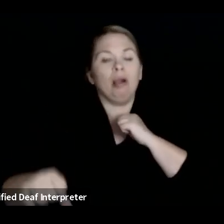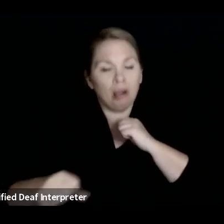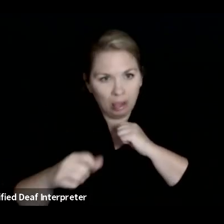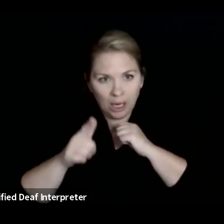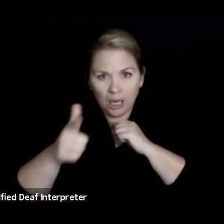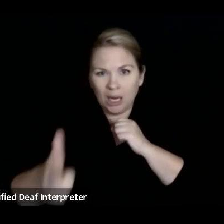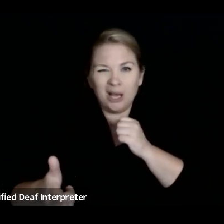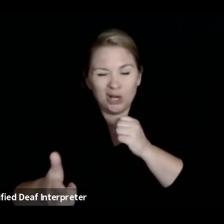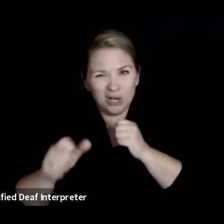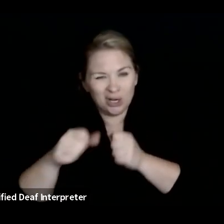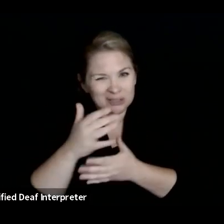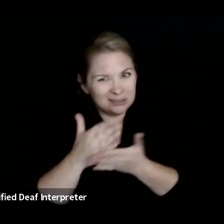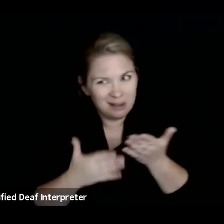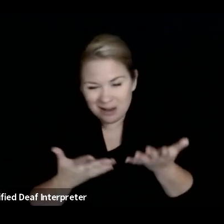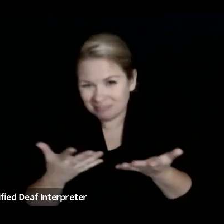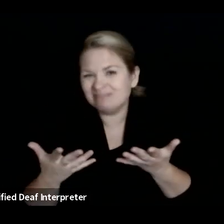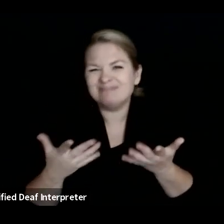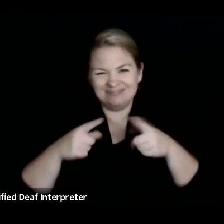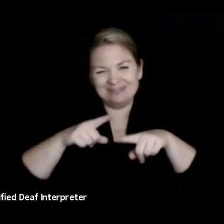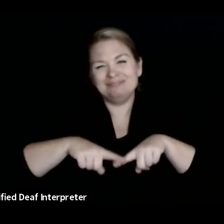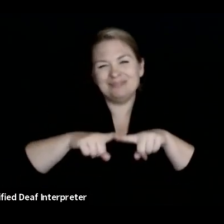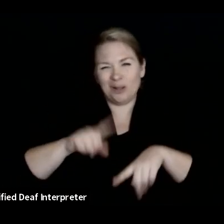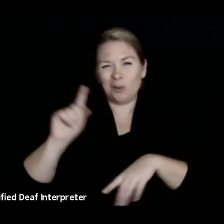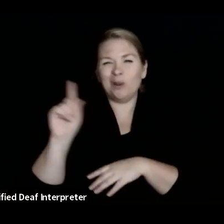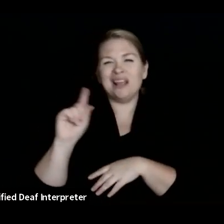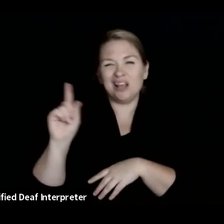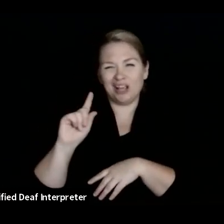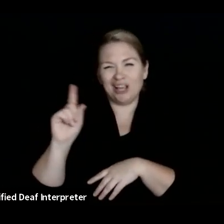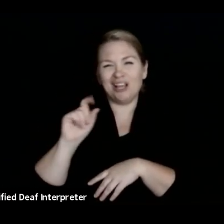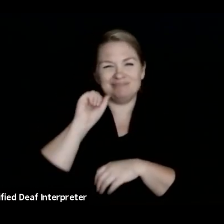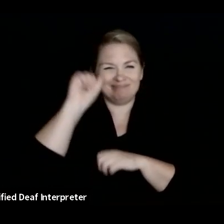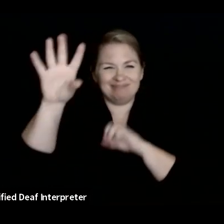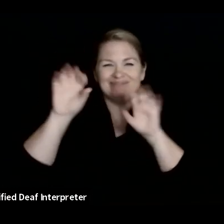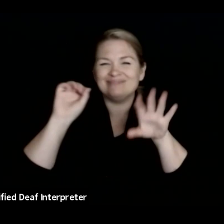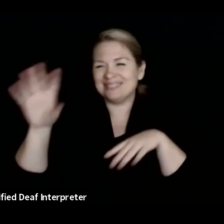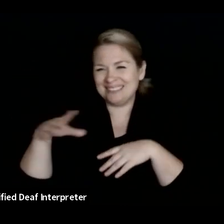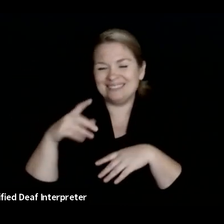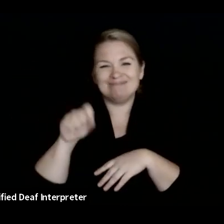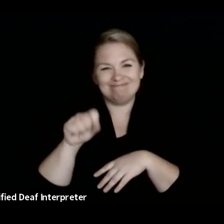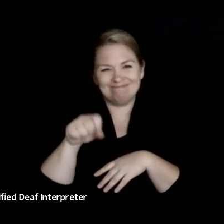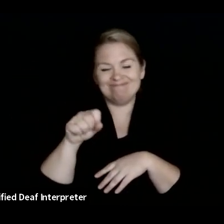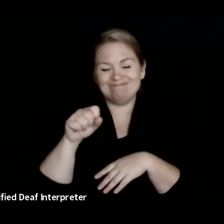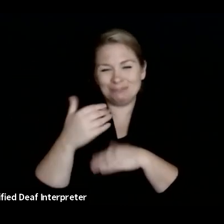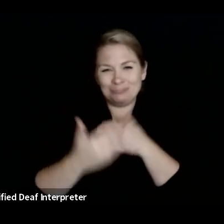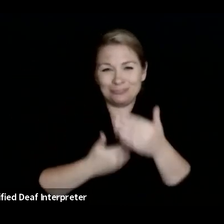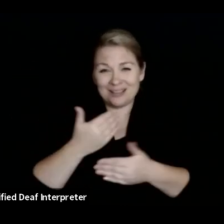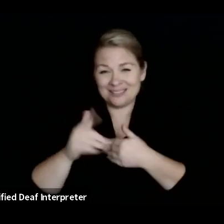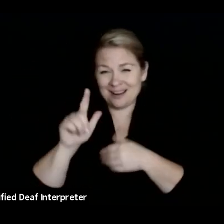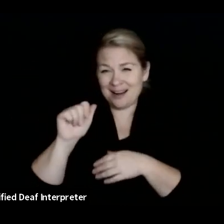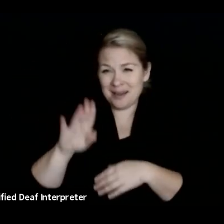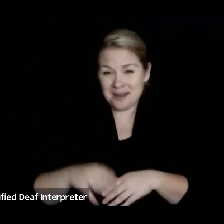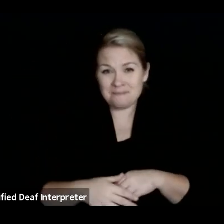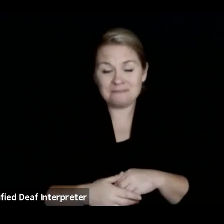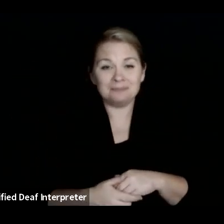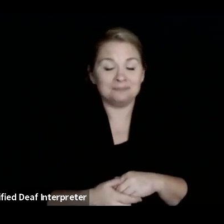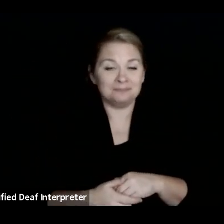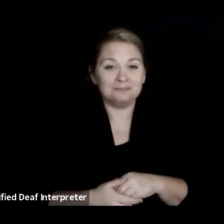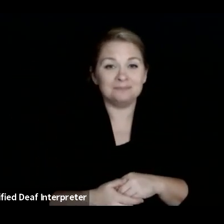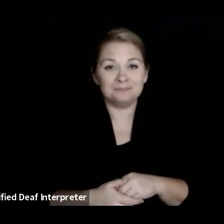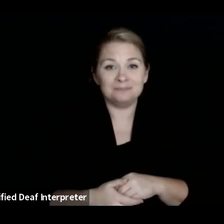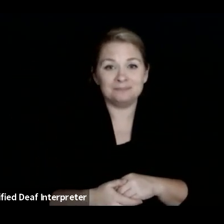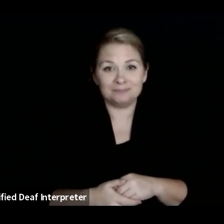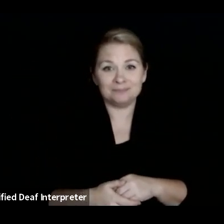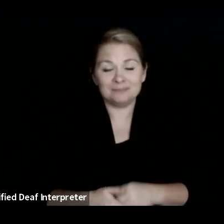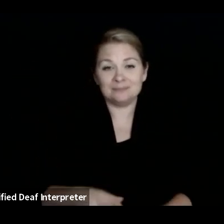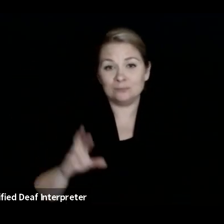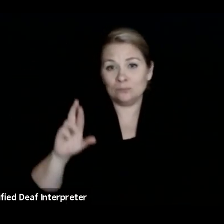the test is processed. So if tests are sent to reference labs nationally, sometimes